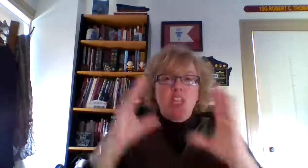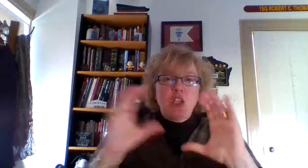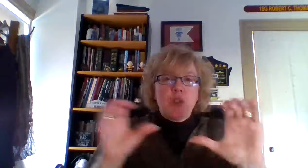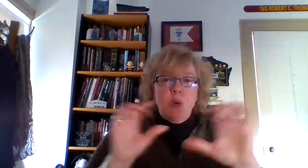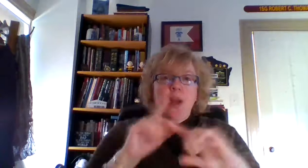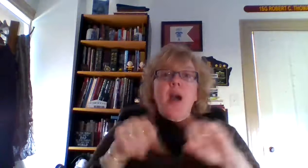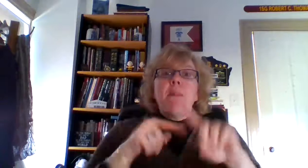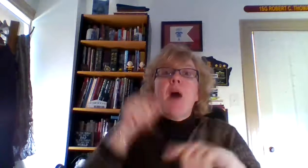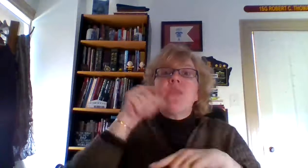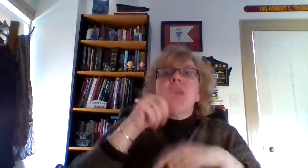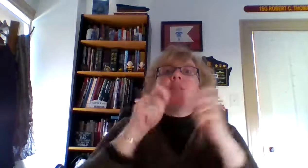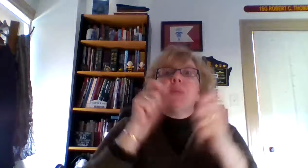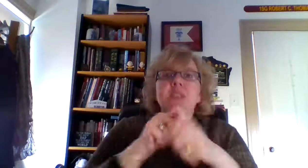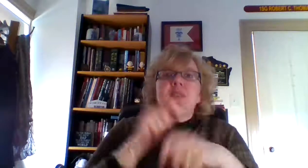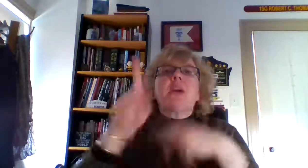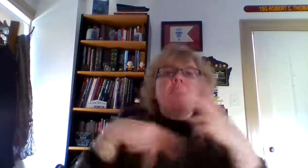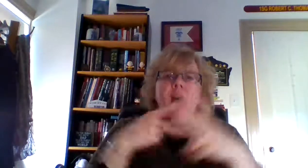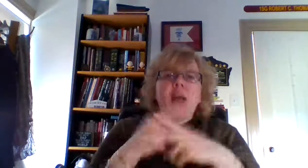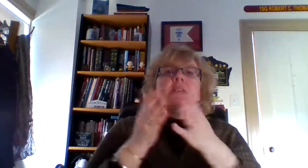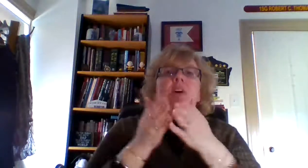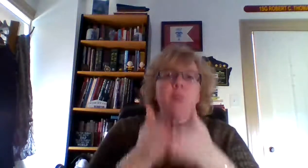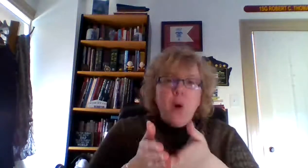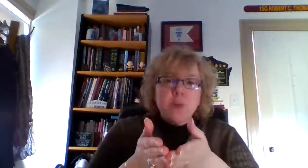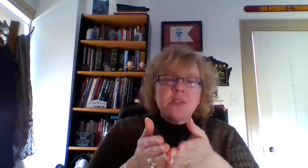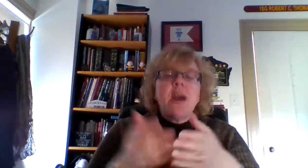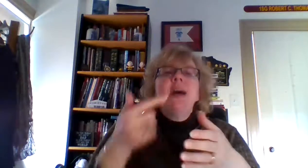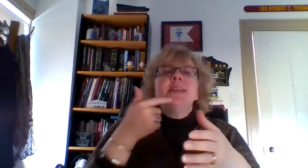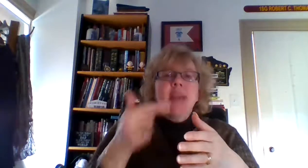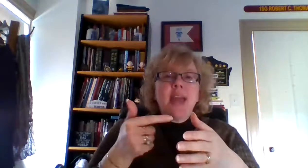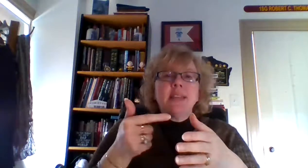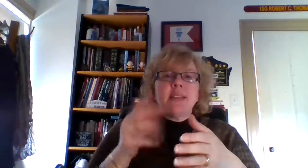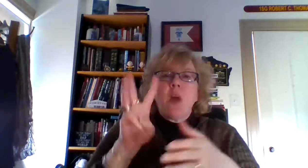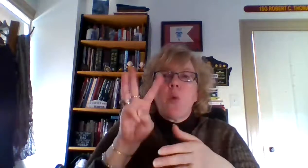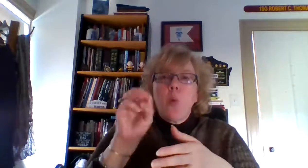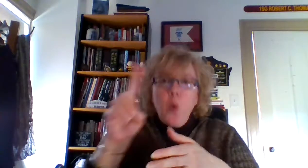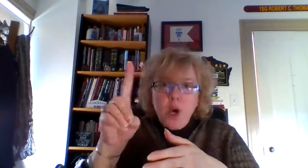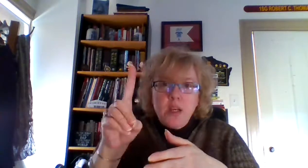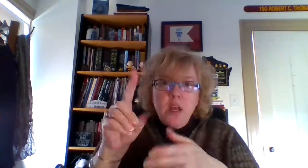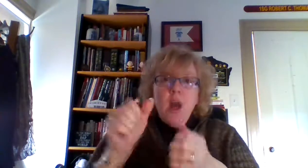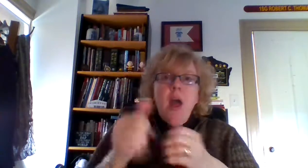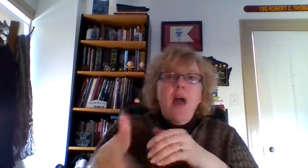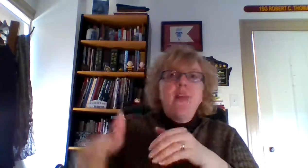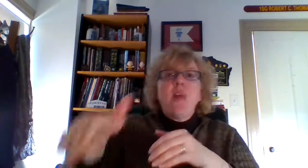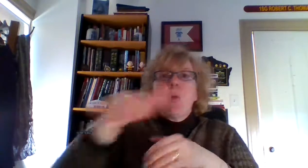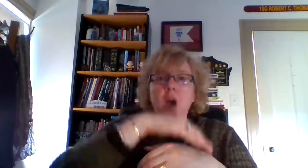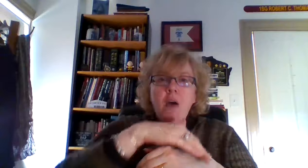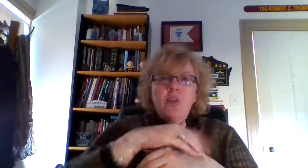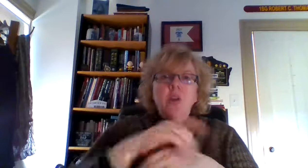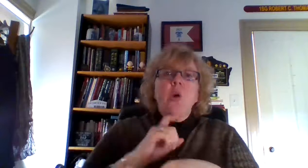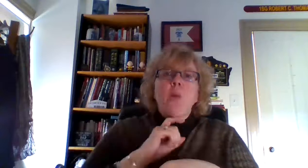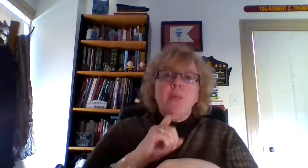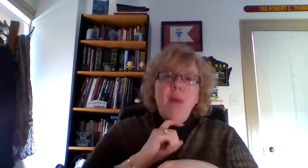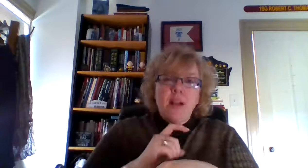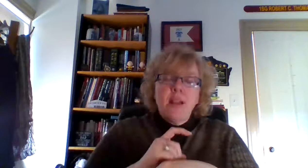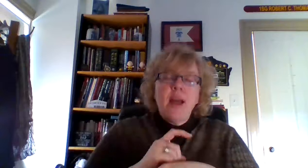teacher was doing about these specific kinds of boats, saying that they were wood and then they were covered with metal.